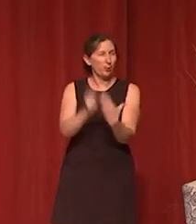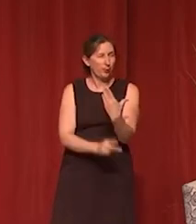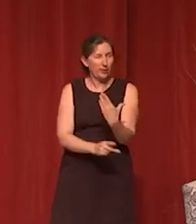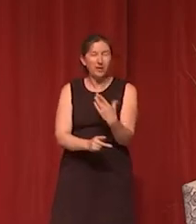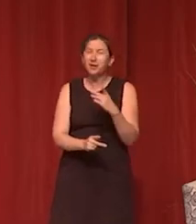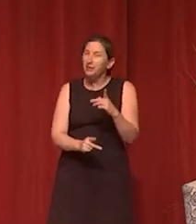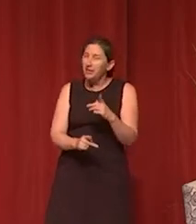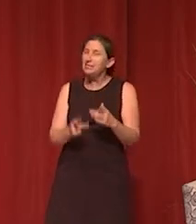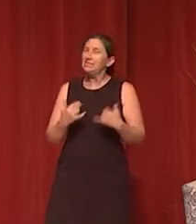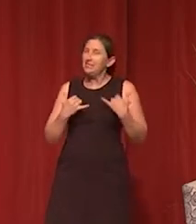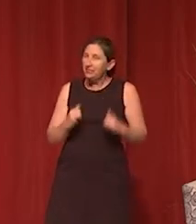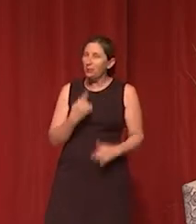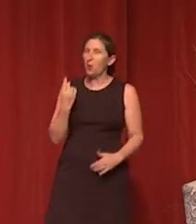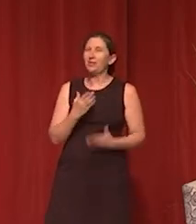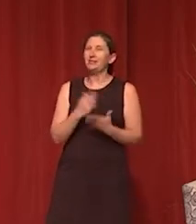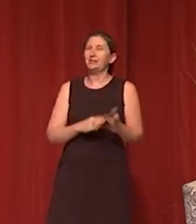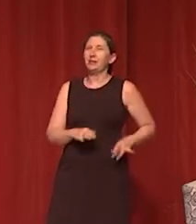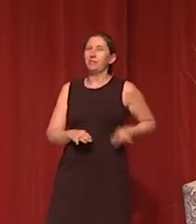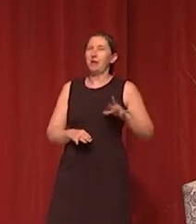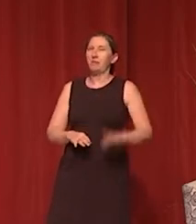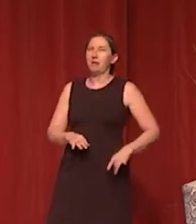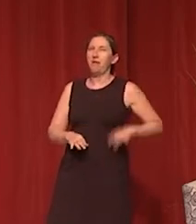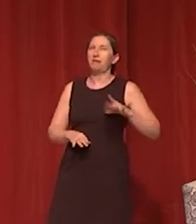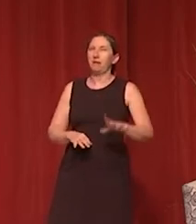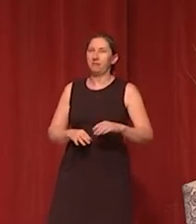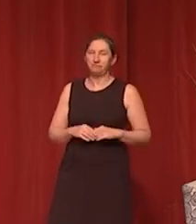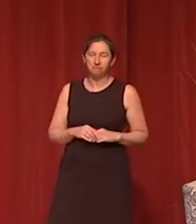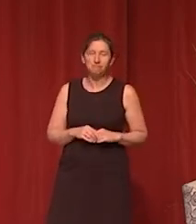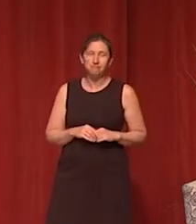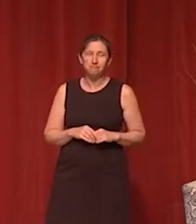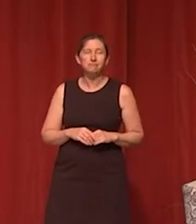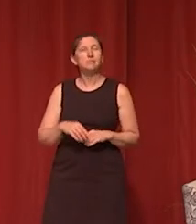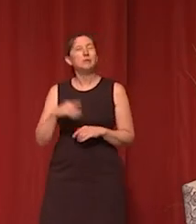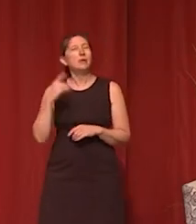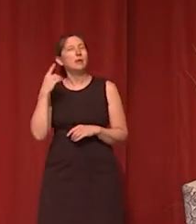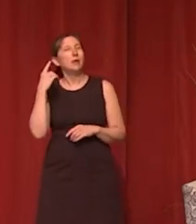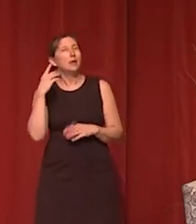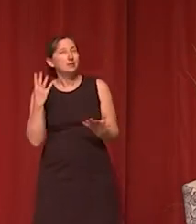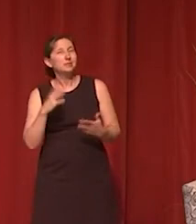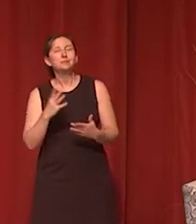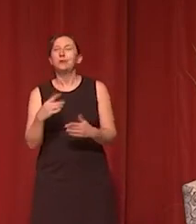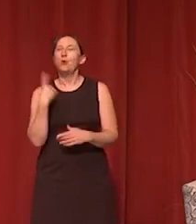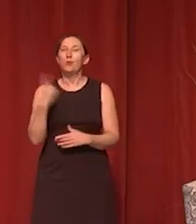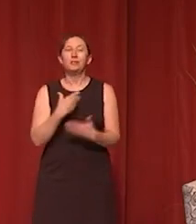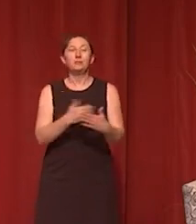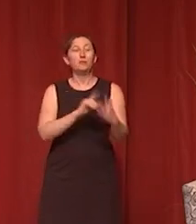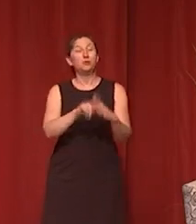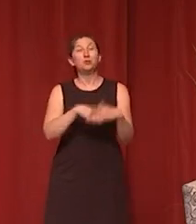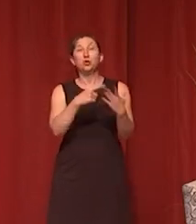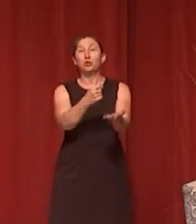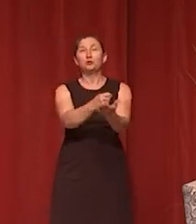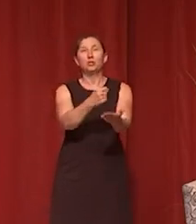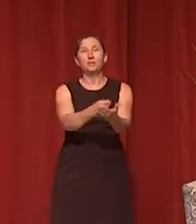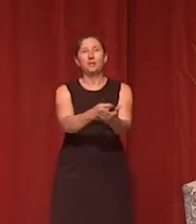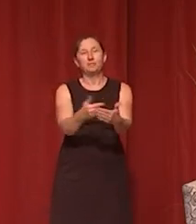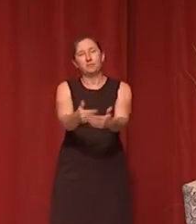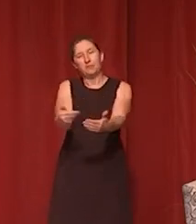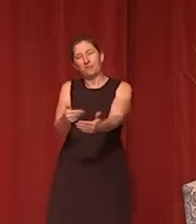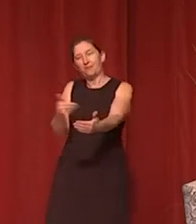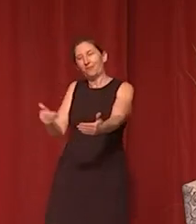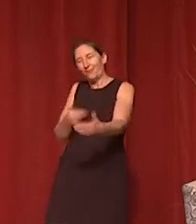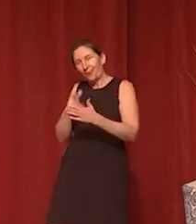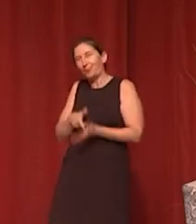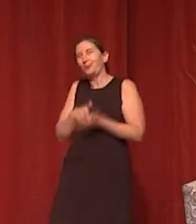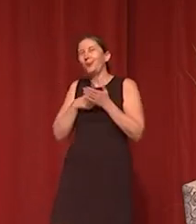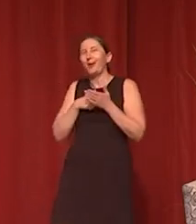expenses, as well as imaging if you go forward with imaging for the pre-workup as well. And multiple visits also, because